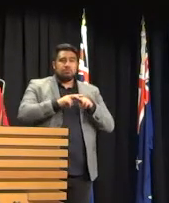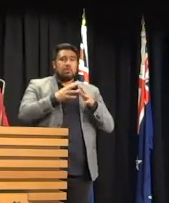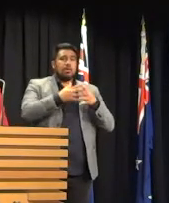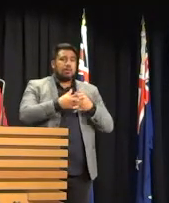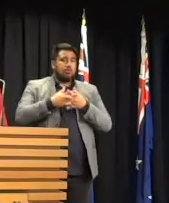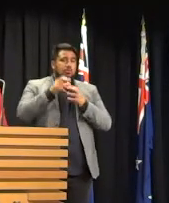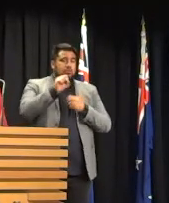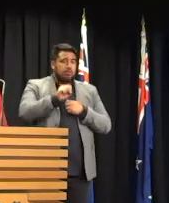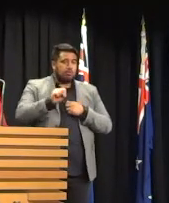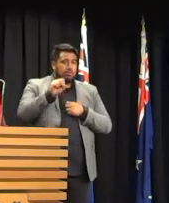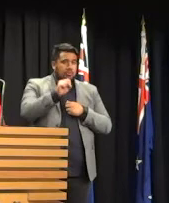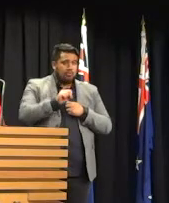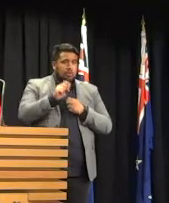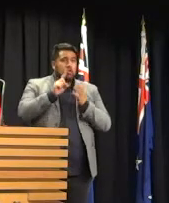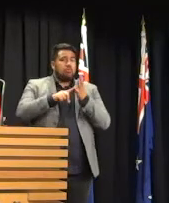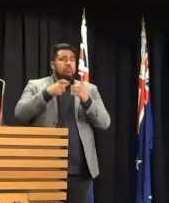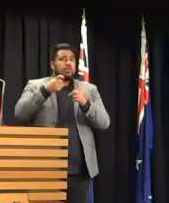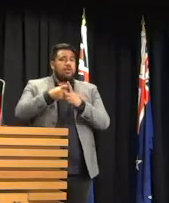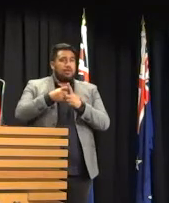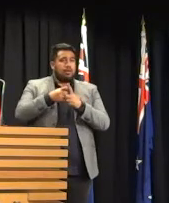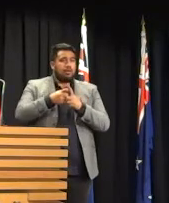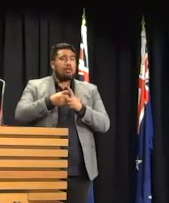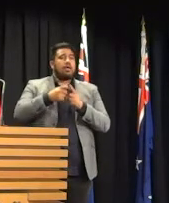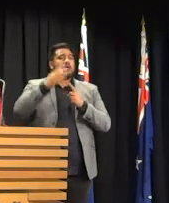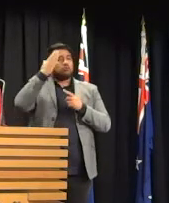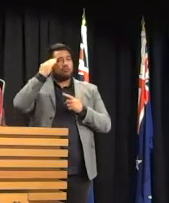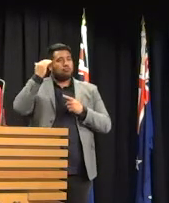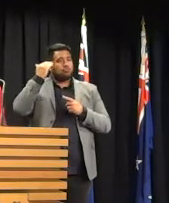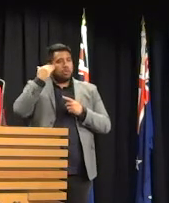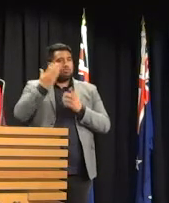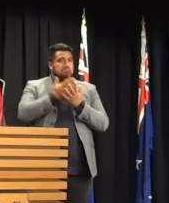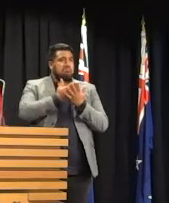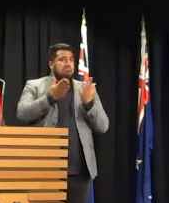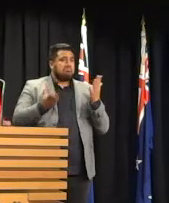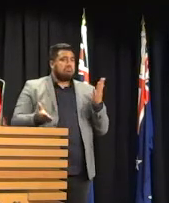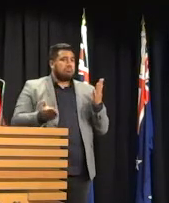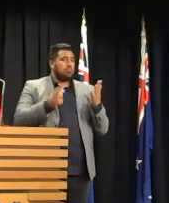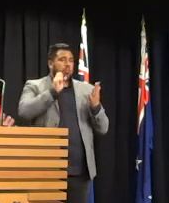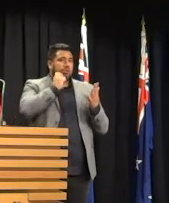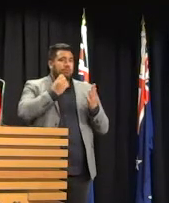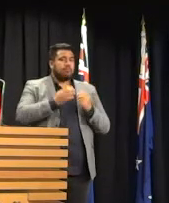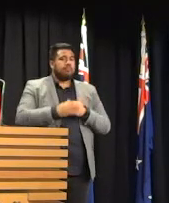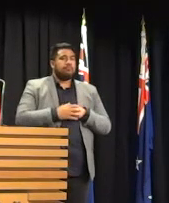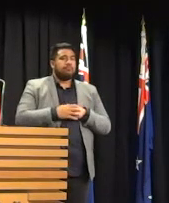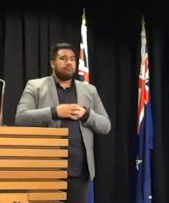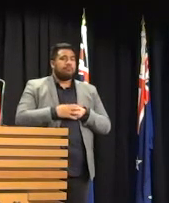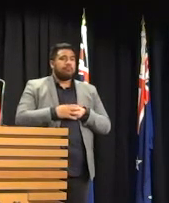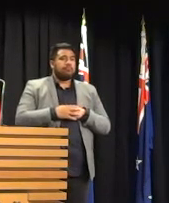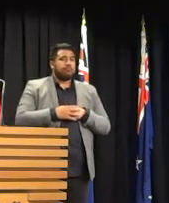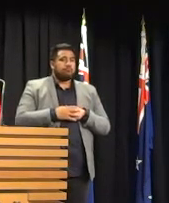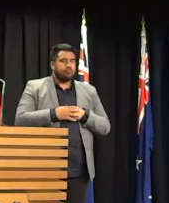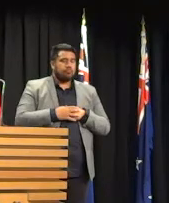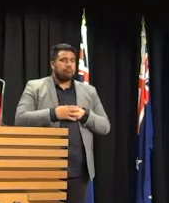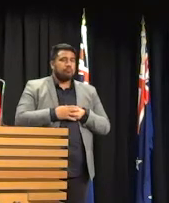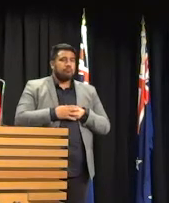American Samoa, the United Kingdom and the Republic of Korea after 1 January